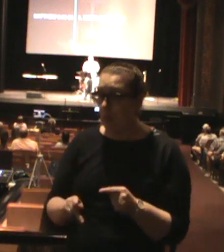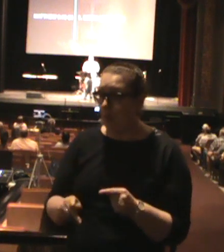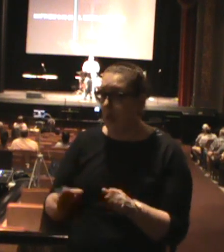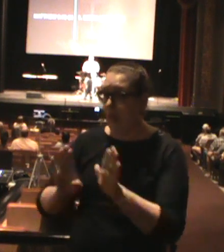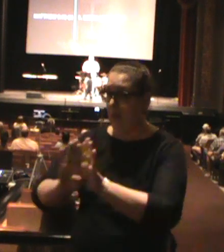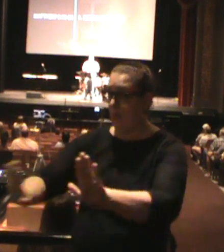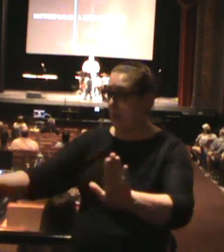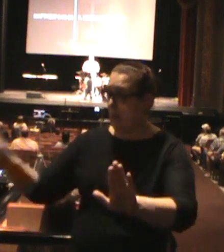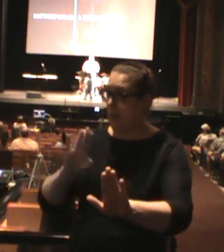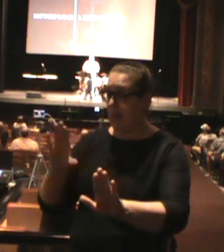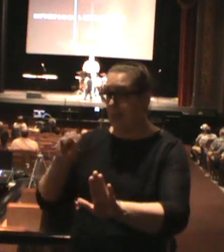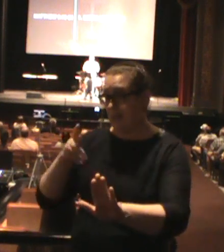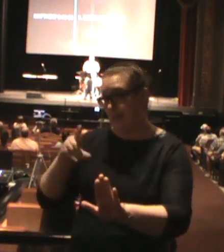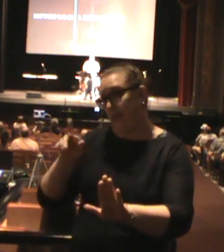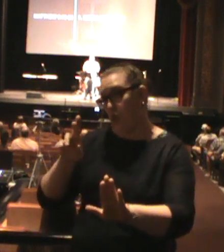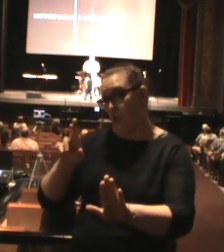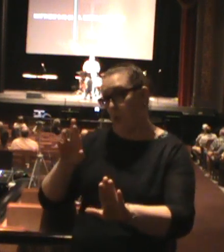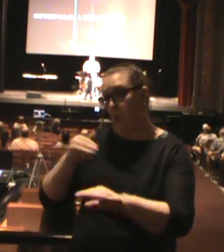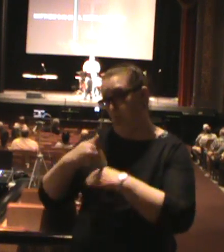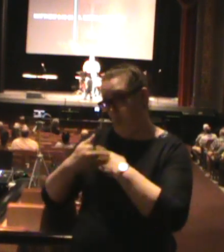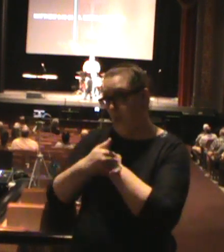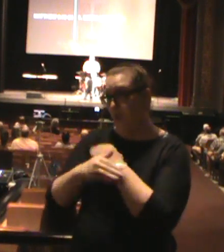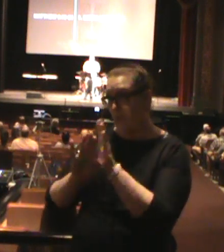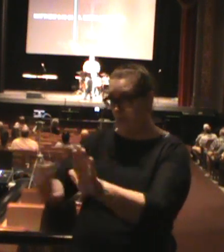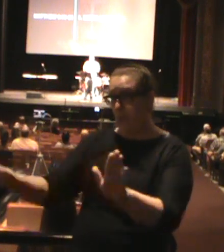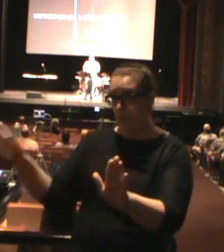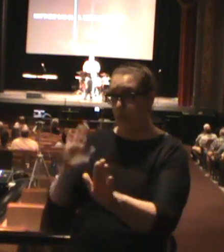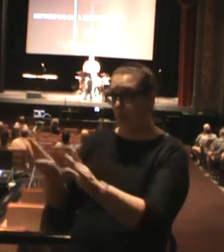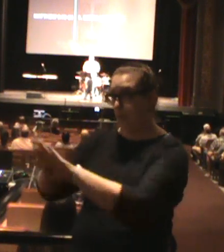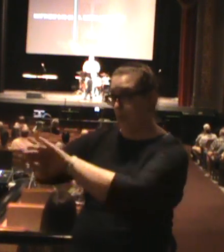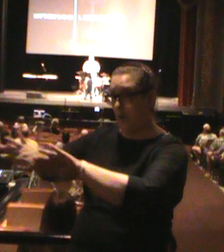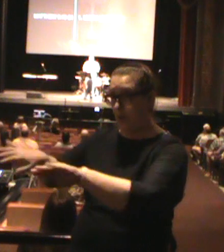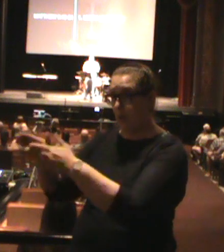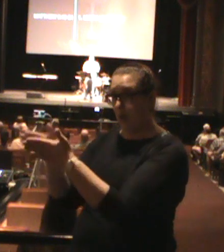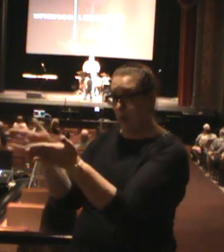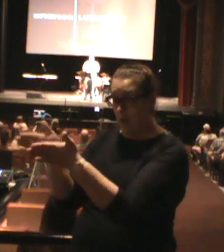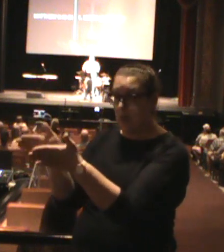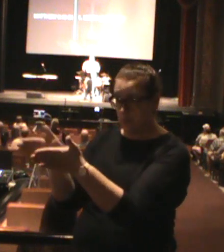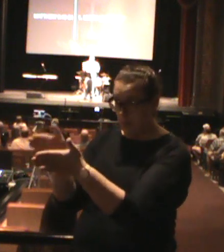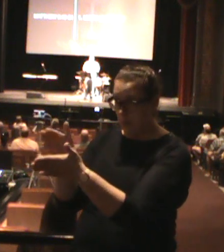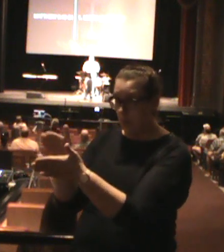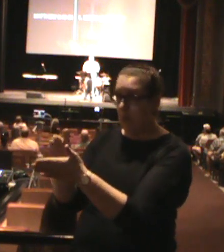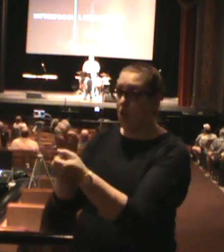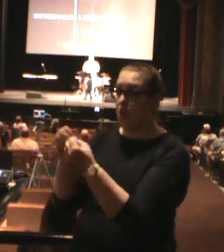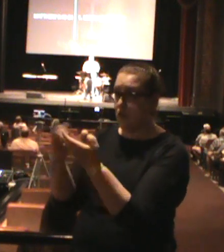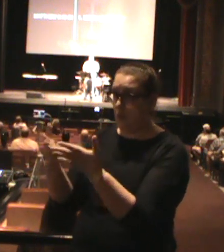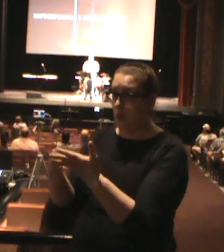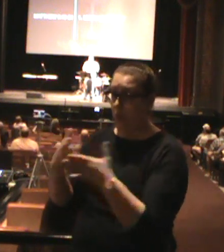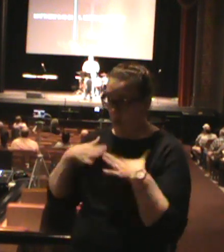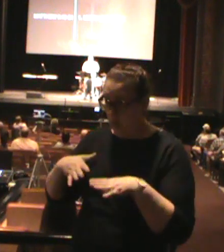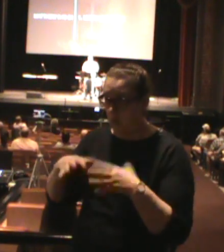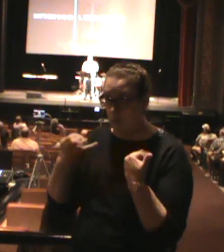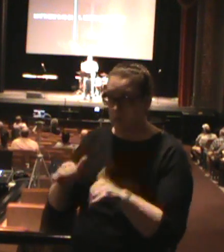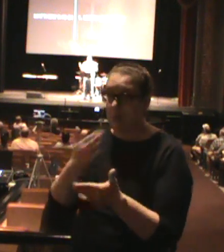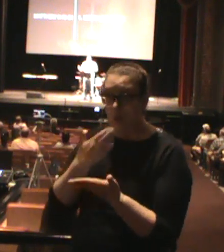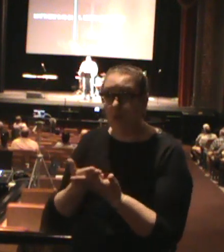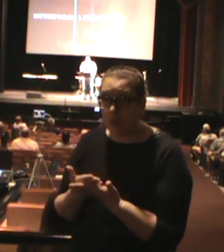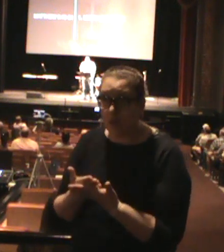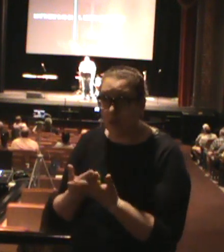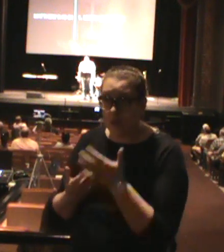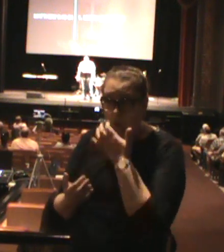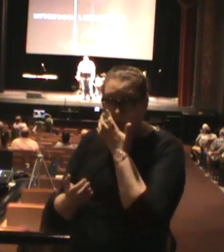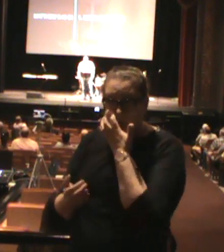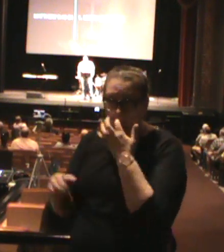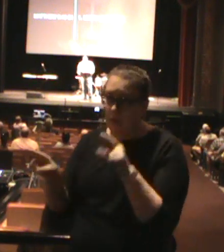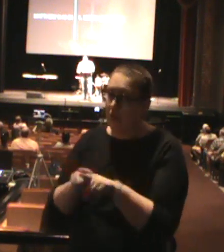destroy clothing. And then the other thing that really bothered them back then was rust. When things come in and things rust out, they become dangerous and they become